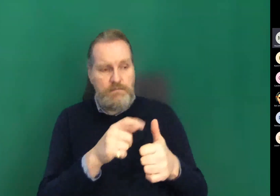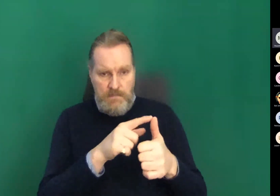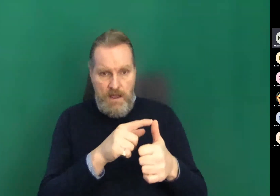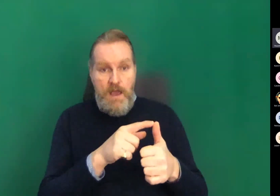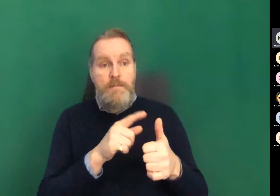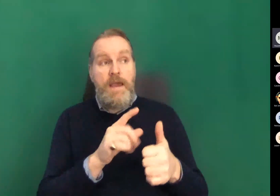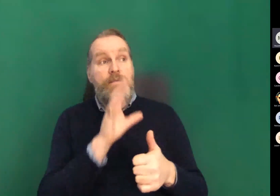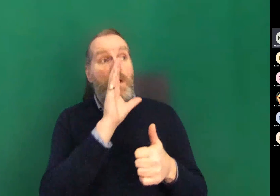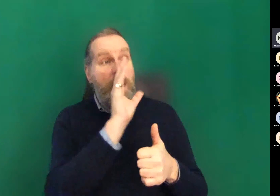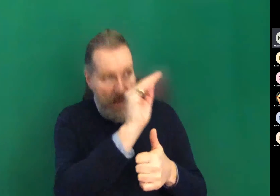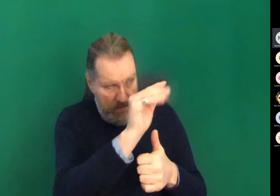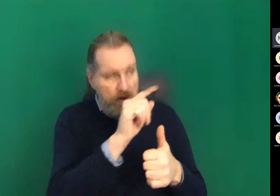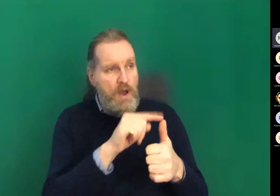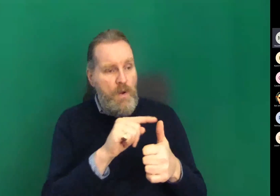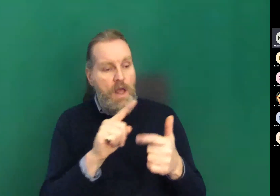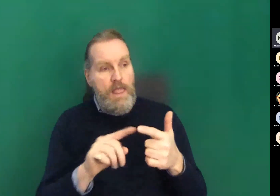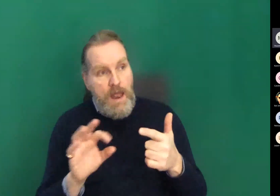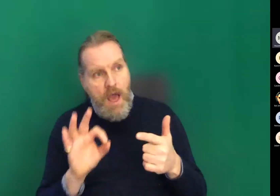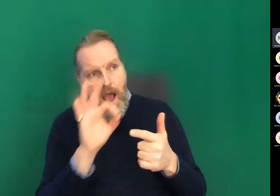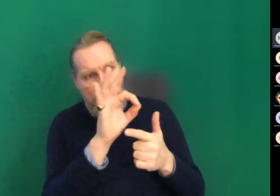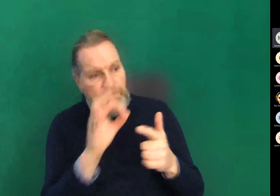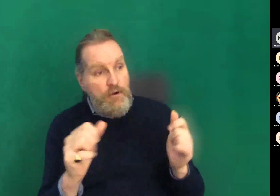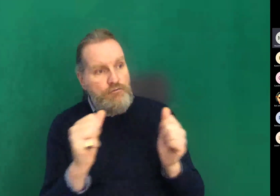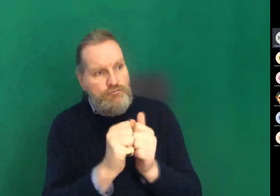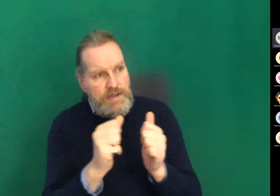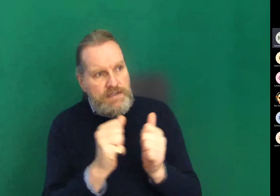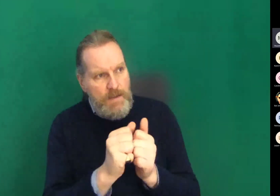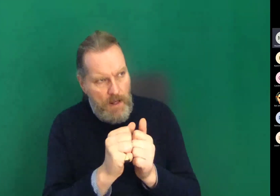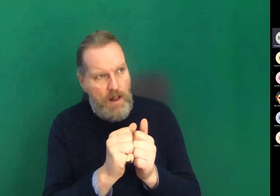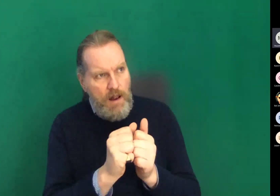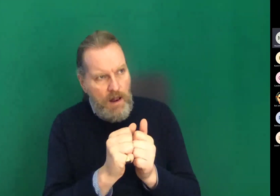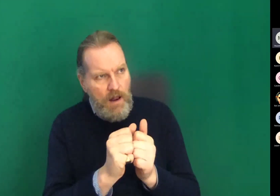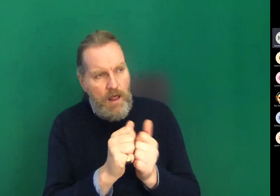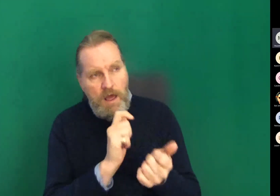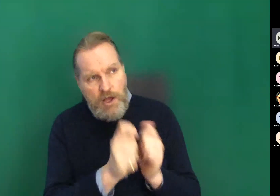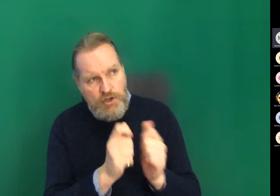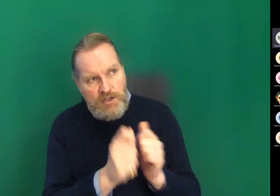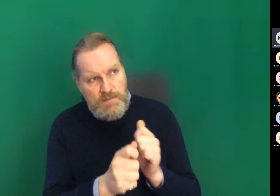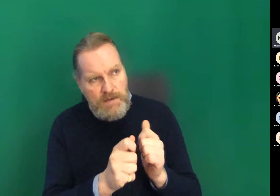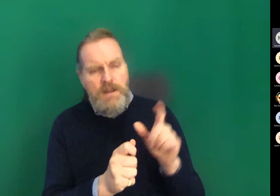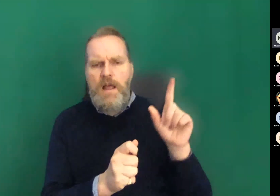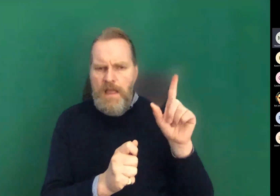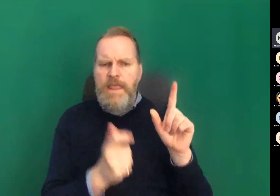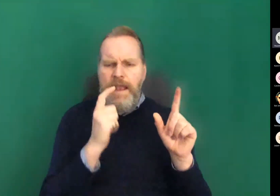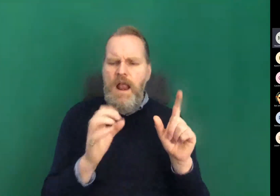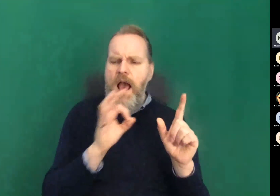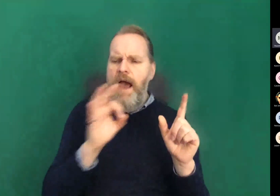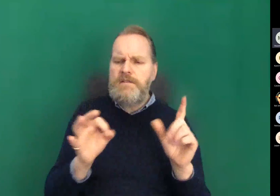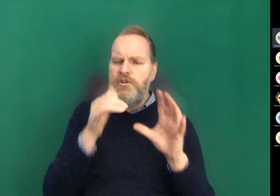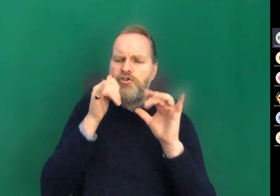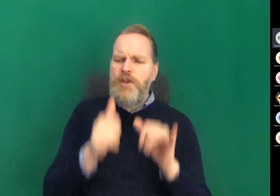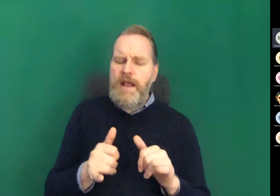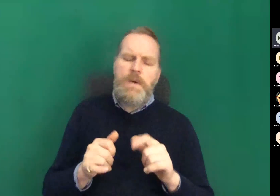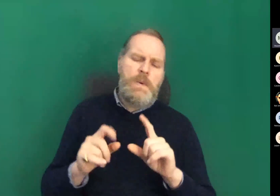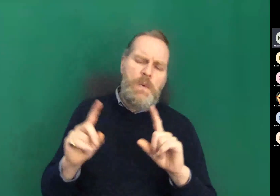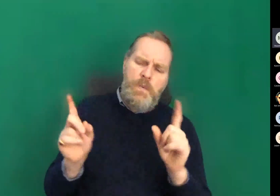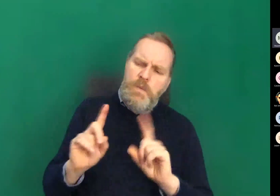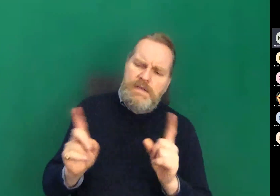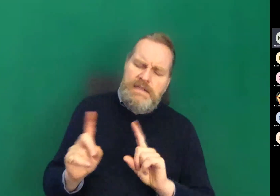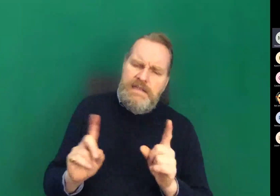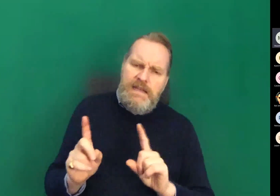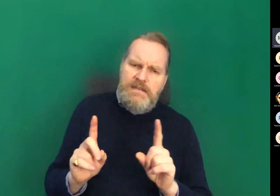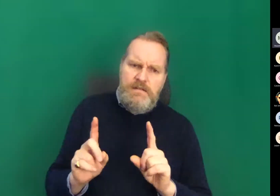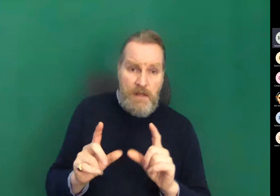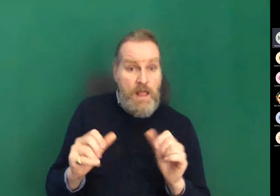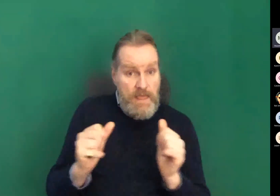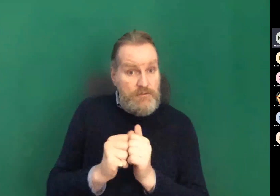adjustment, your employer may seek to confirm that you have the disability you are claiming to have. Again, it is reasonable for your employer to do this